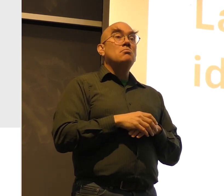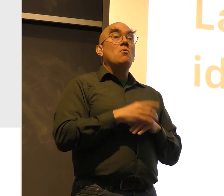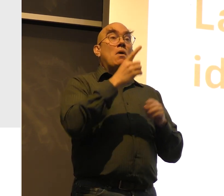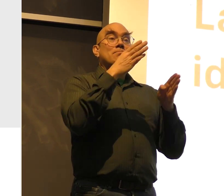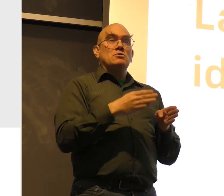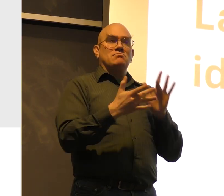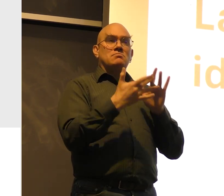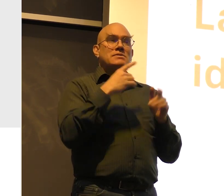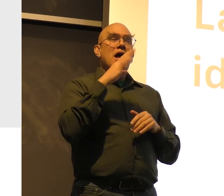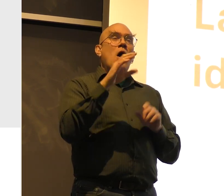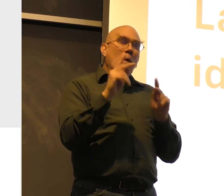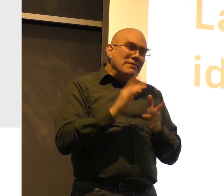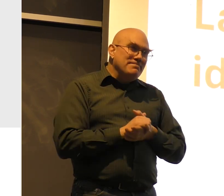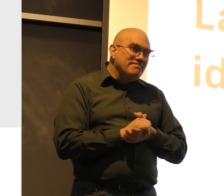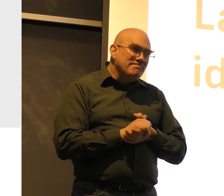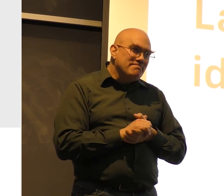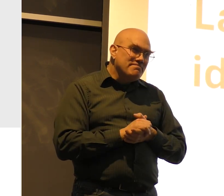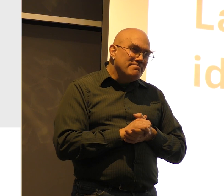traveled. And there was one person that reached out and said, okay,